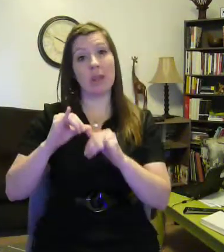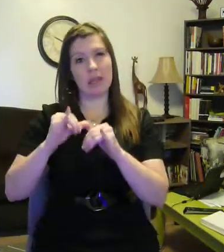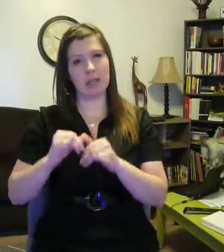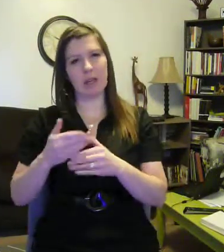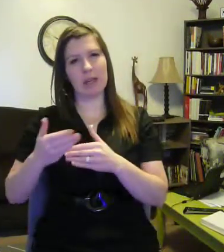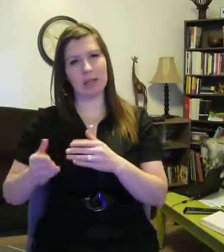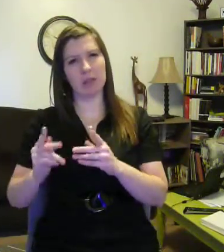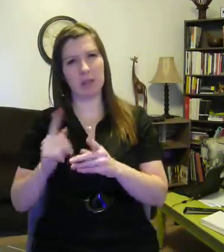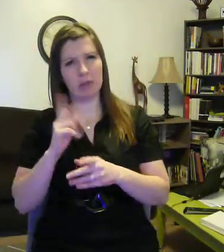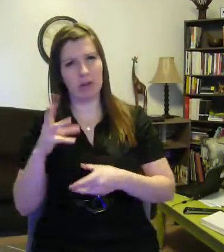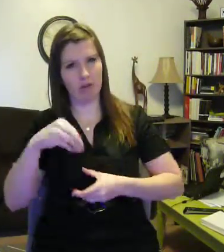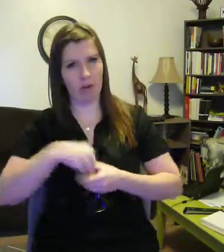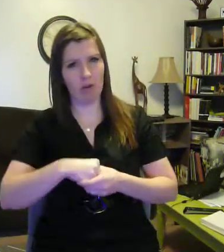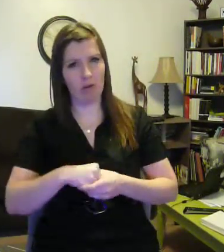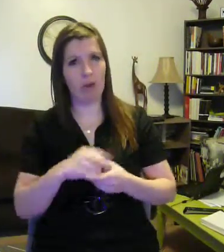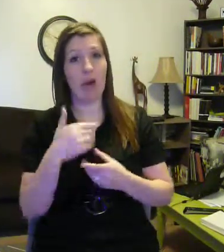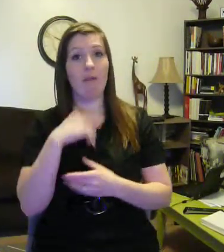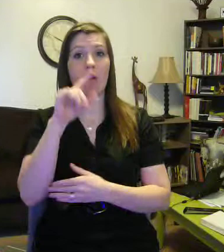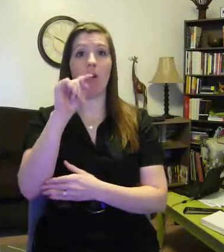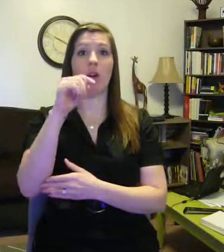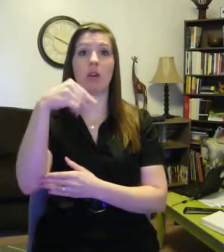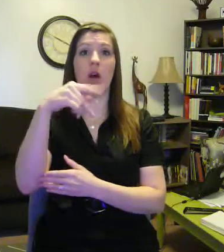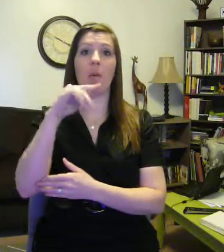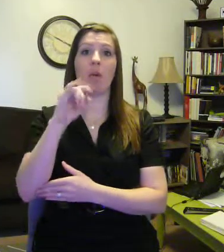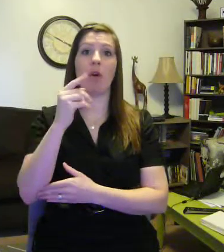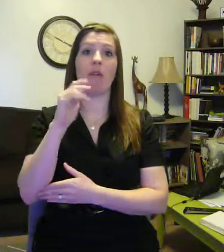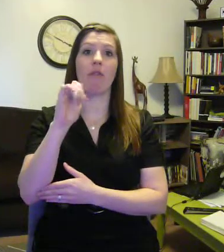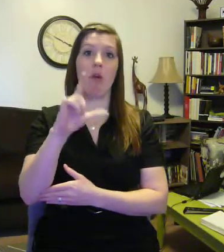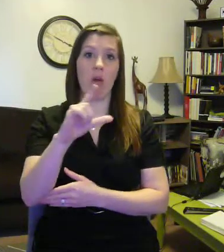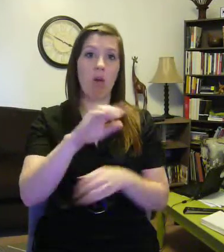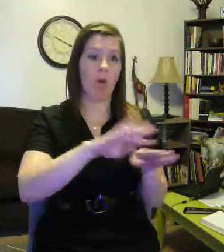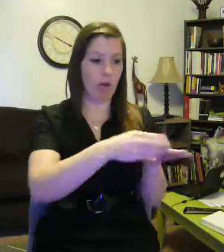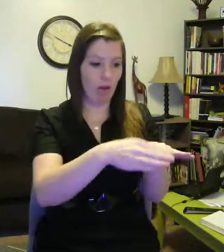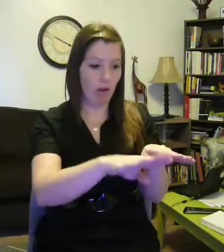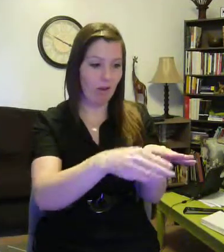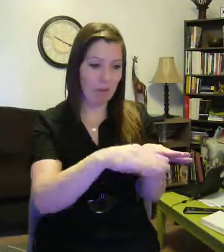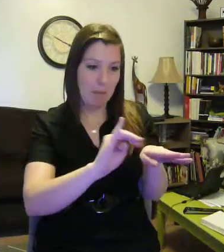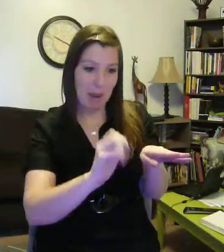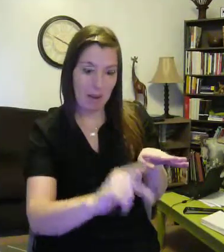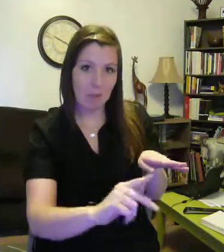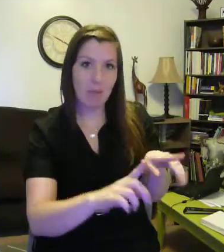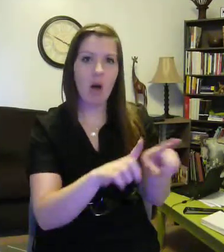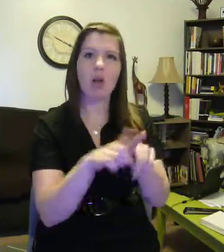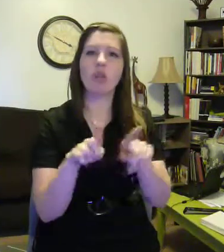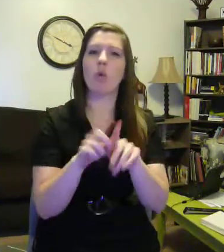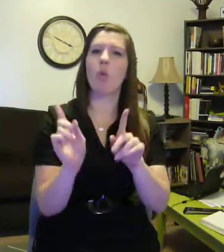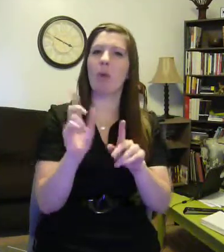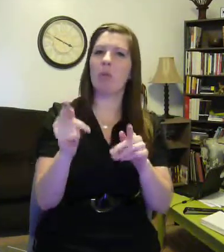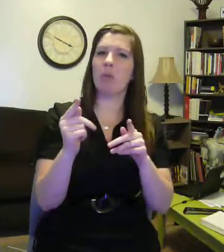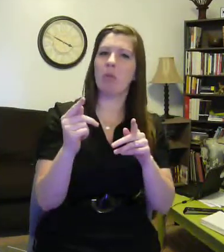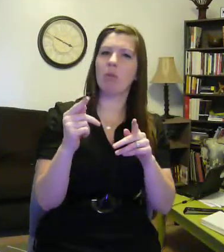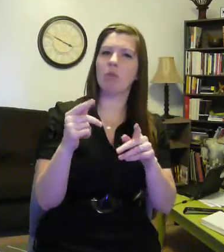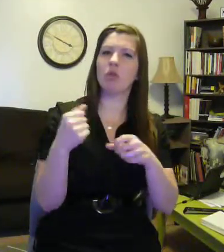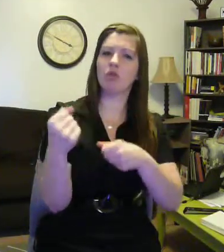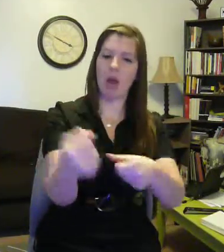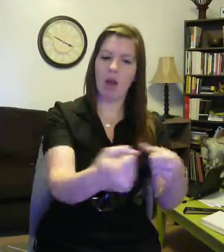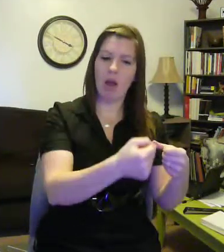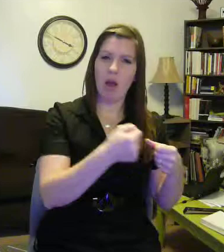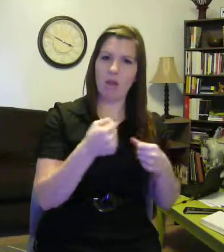maps, commuter routes, and traffic patterns, they determine where best an antenna might go in